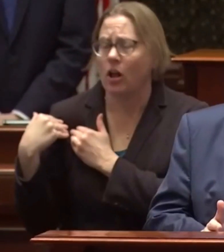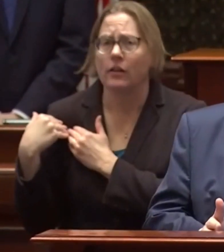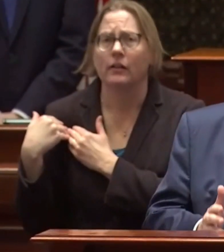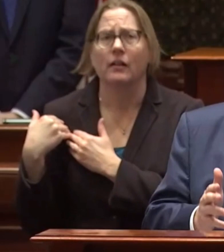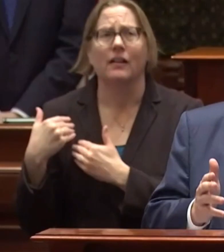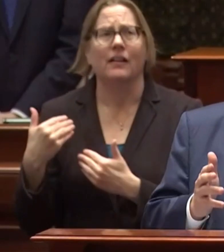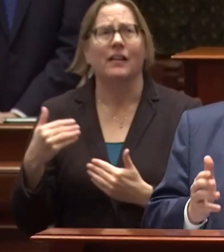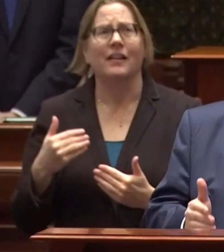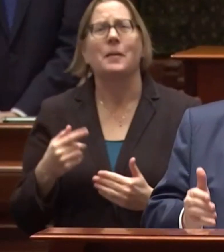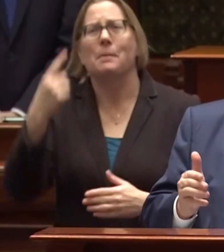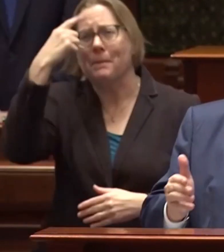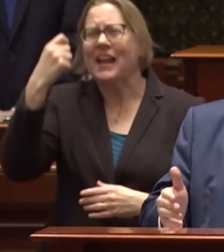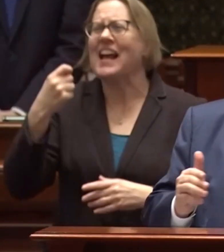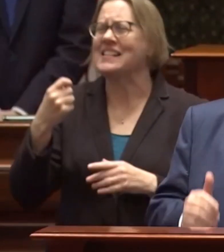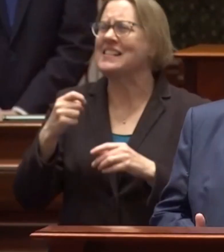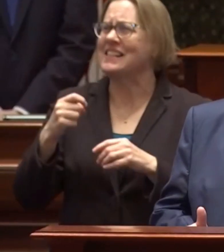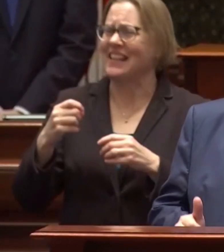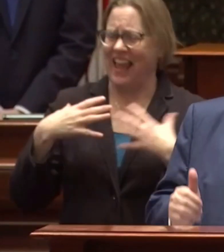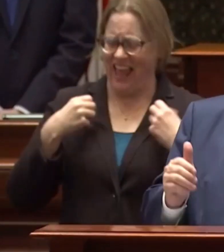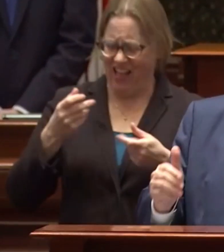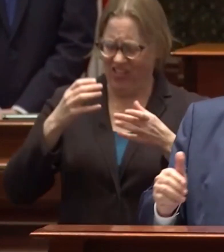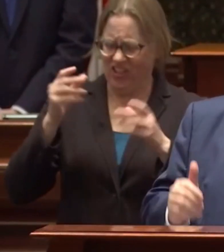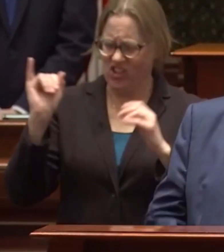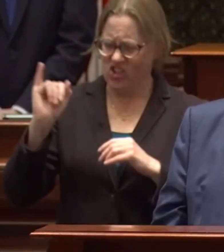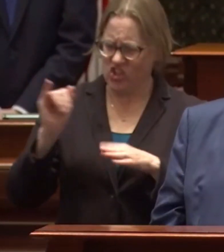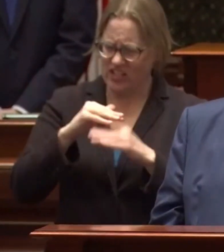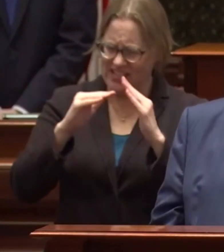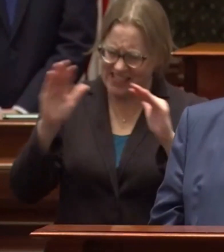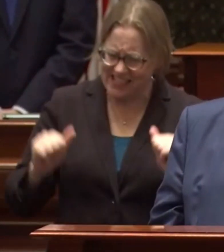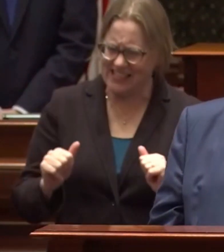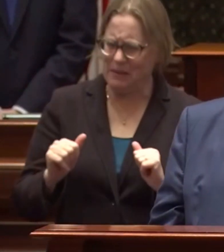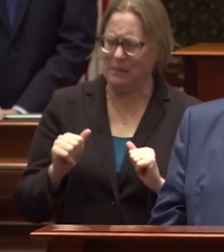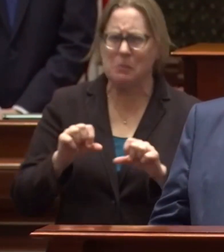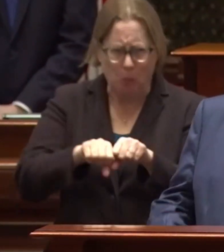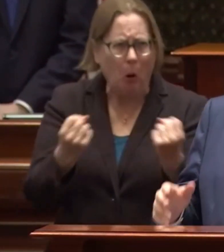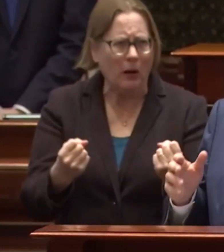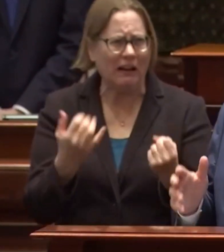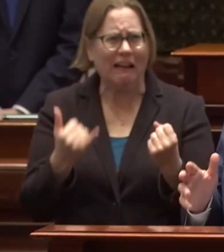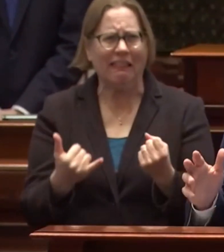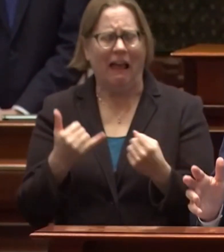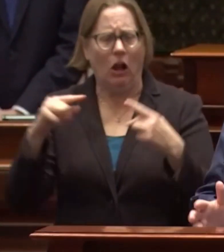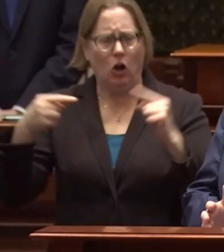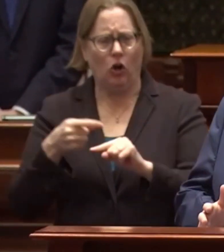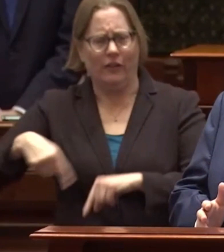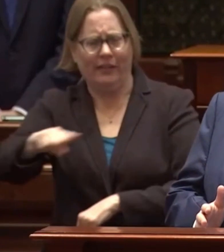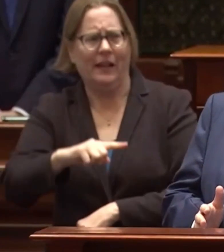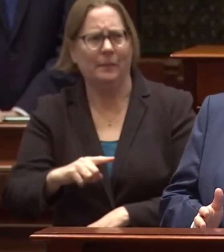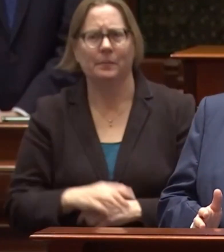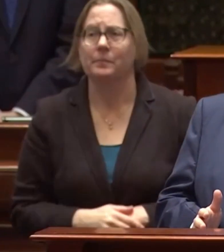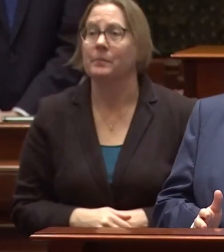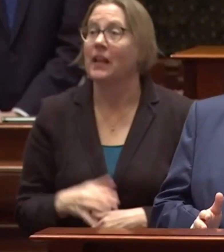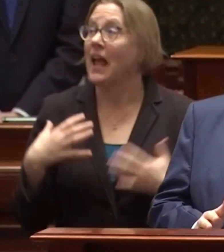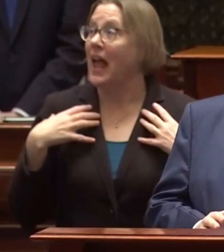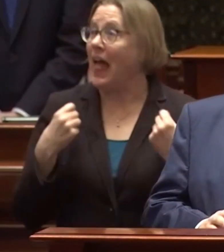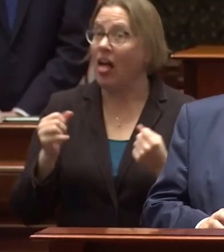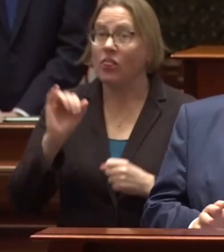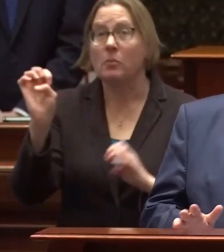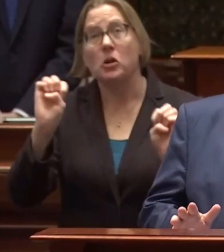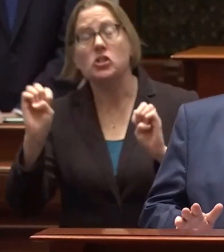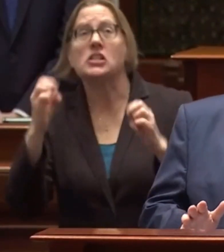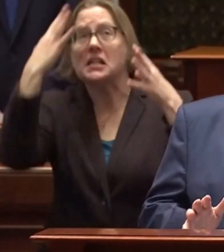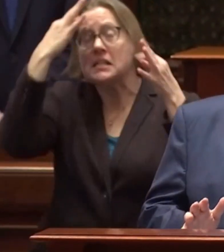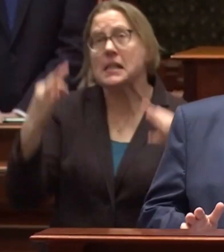past failures of a broken health insurance and healthcare billing system. Treating a health emergency is not